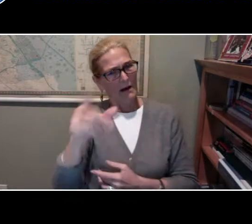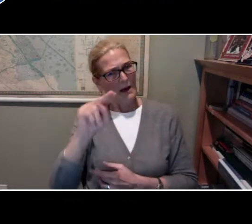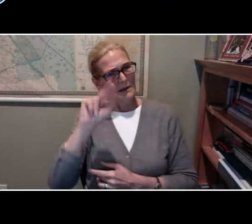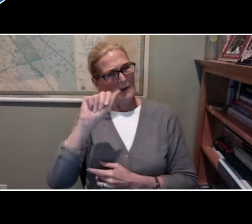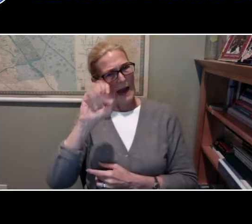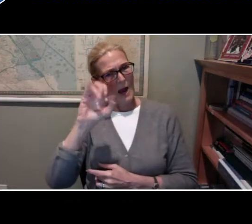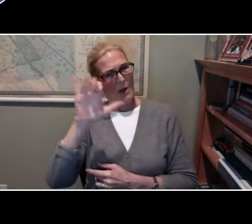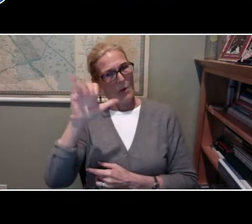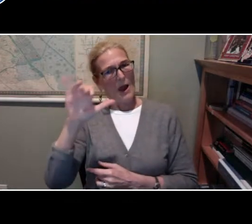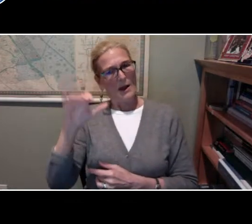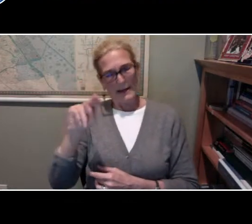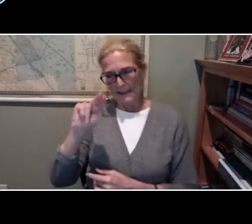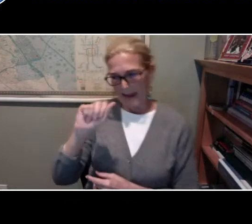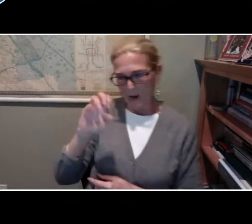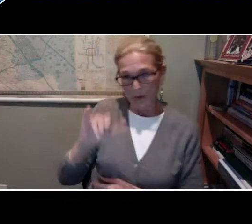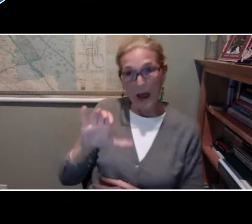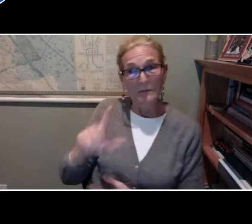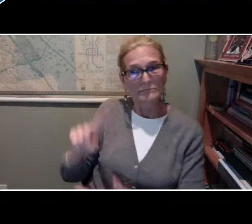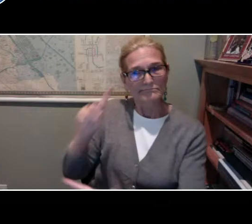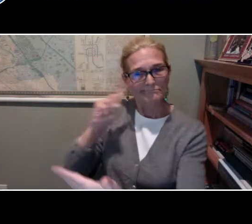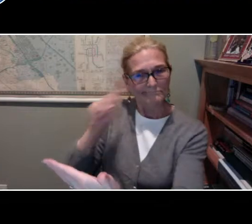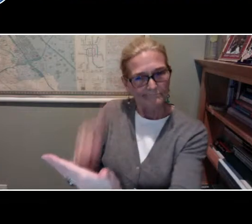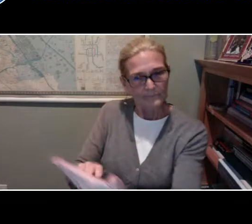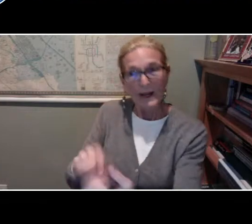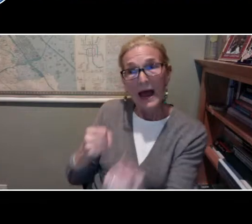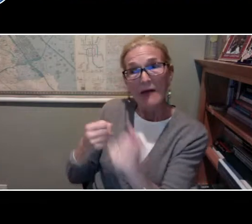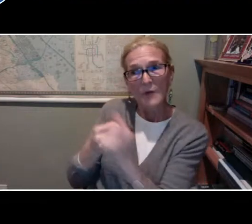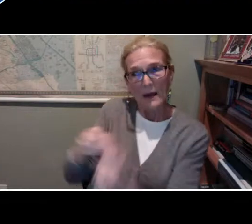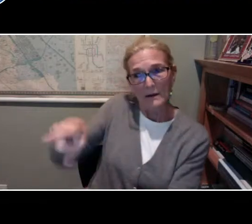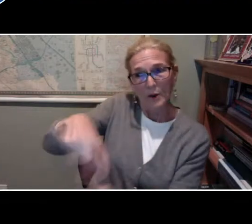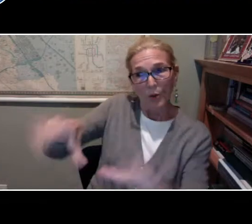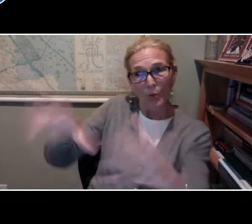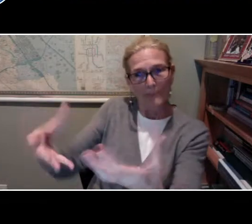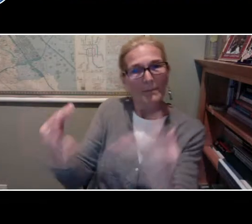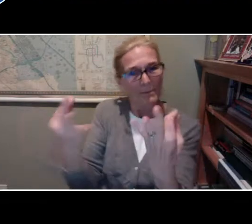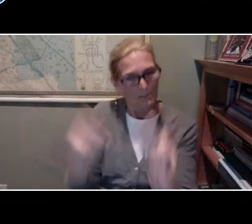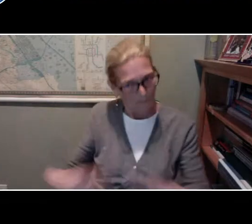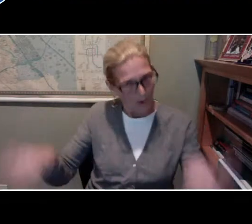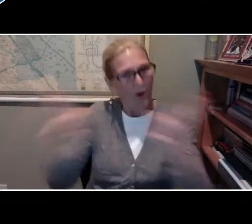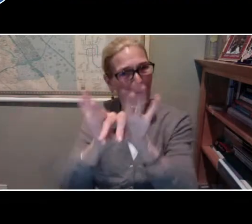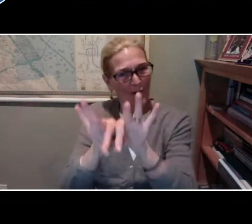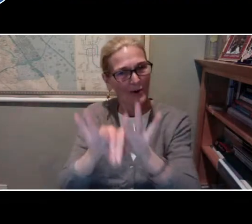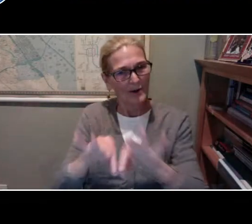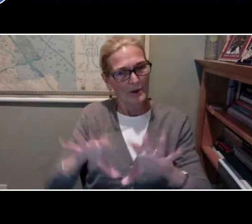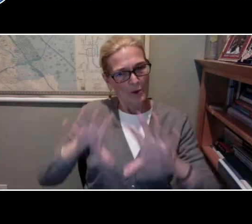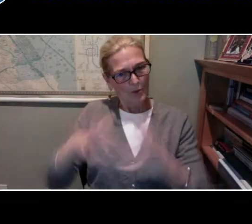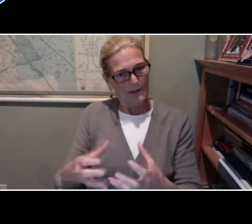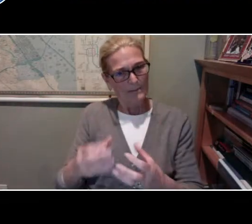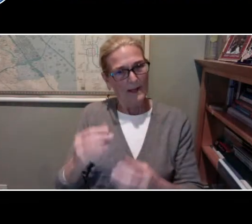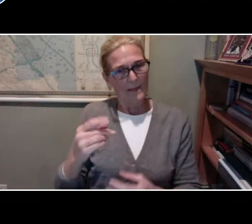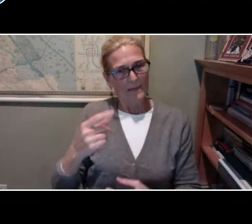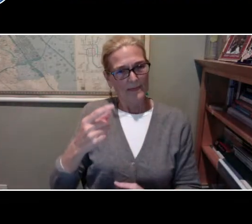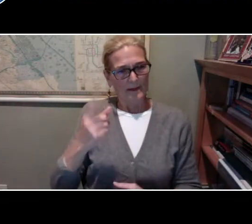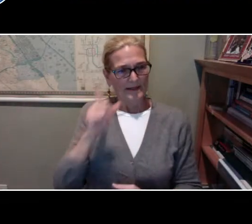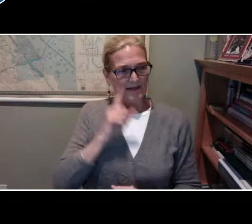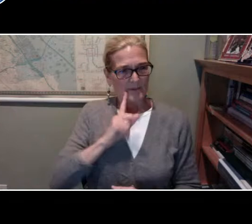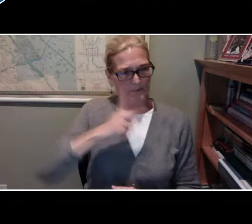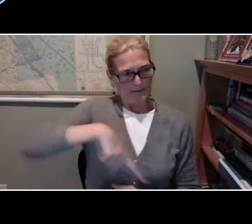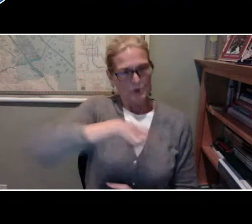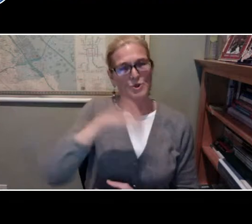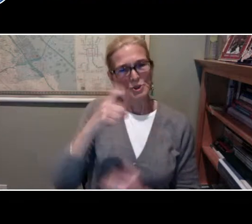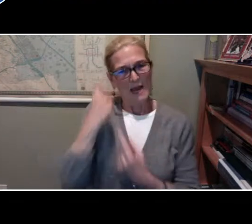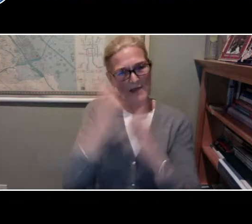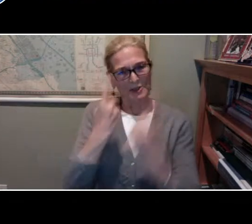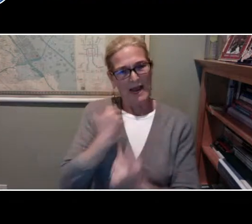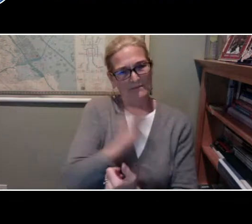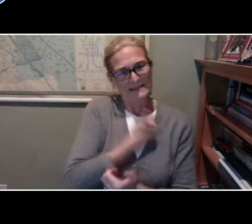and English bilingual education, for recognizing ASL as a valid and viable language and an accessible language. So